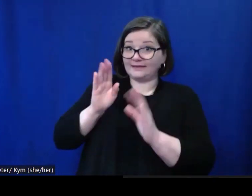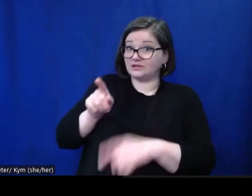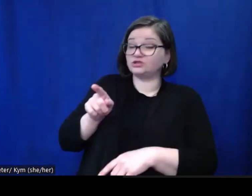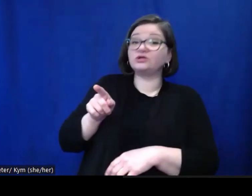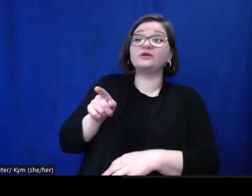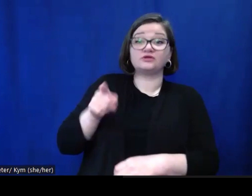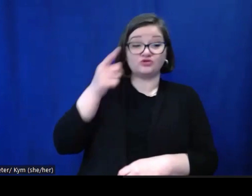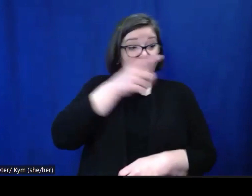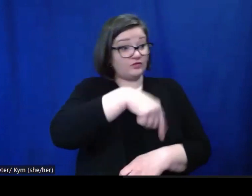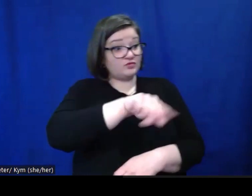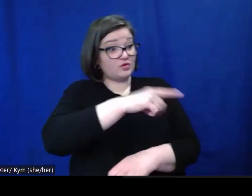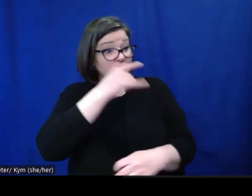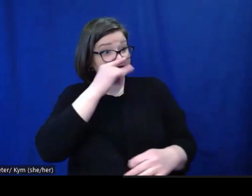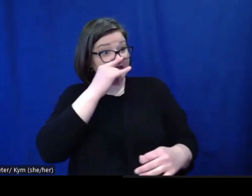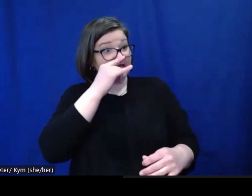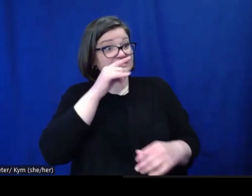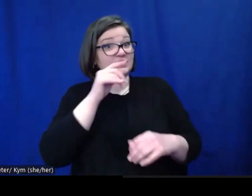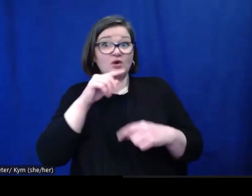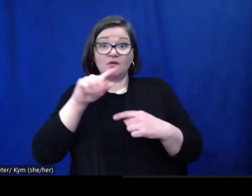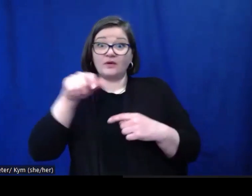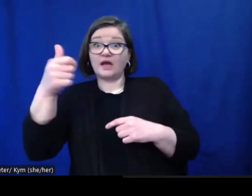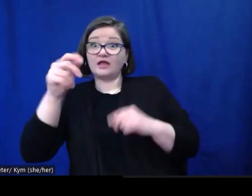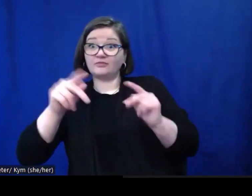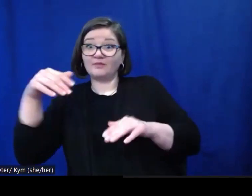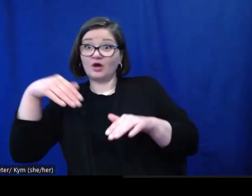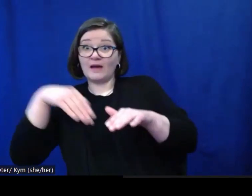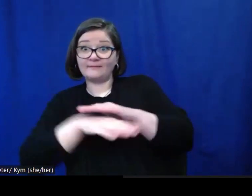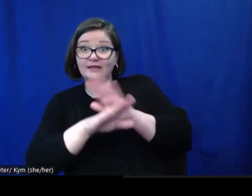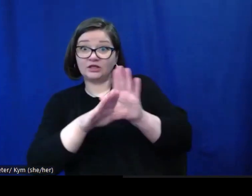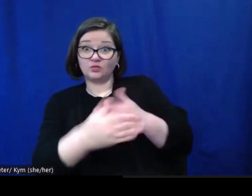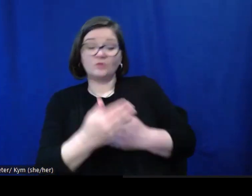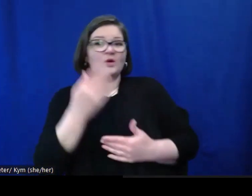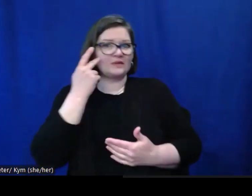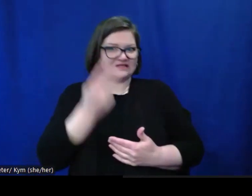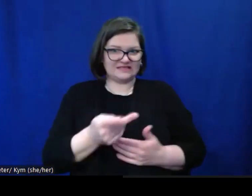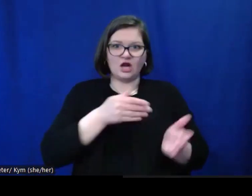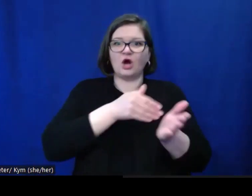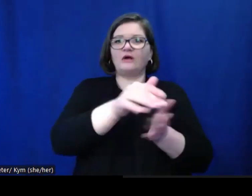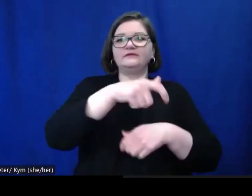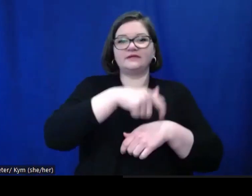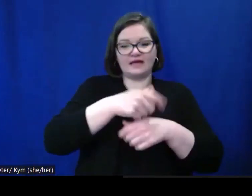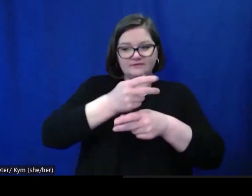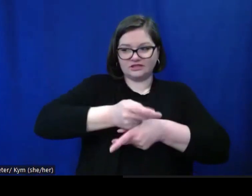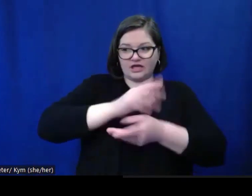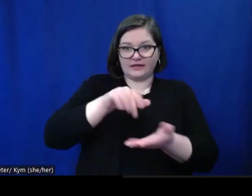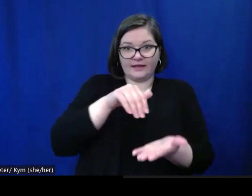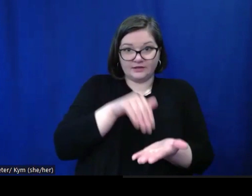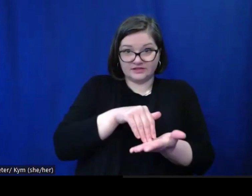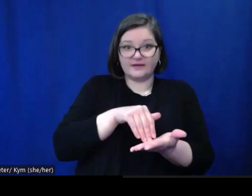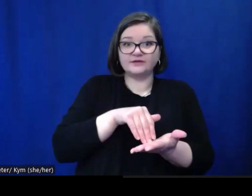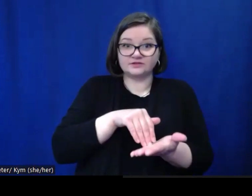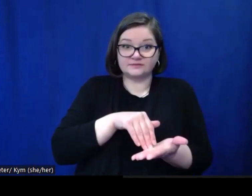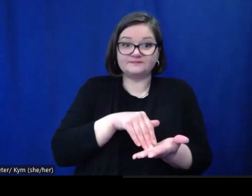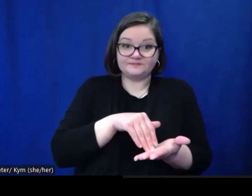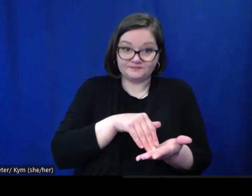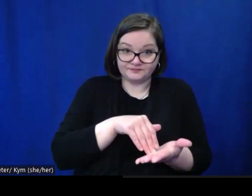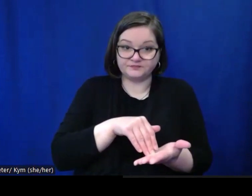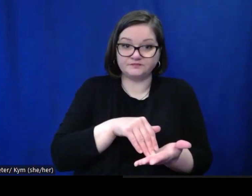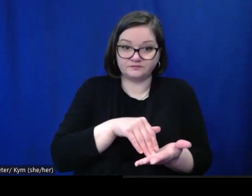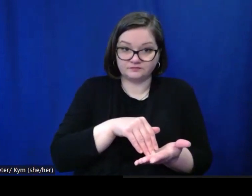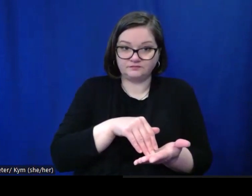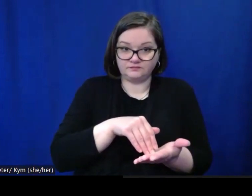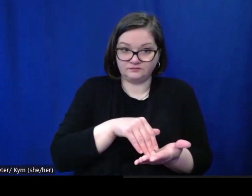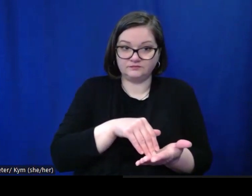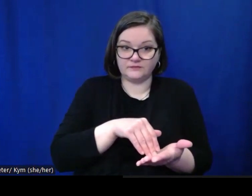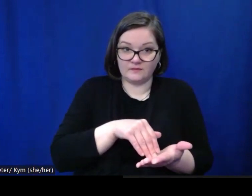those kiddos, people entering the room, and we see this a lot in childcare. We see this a lot in childcare when